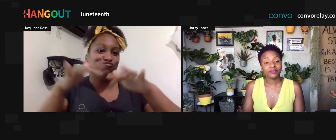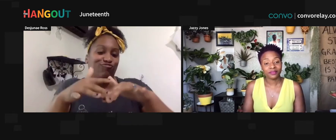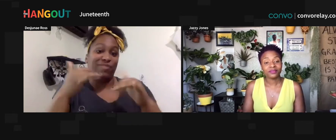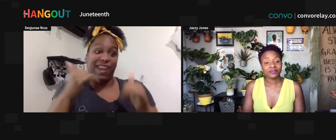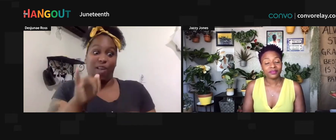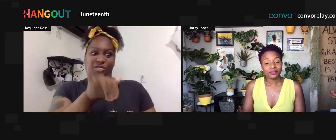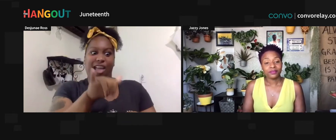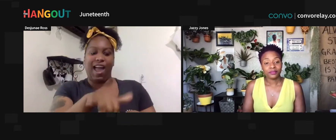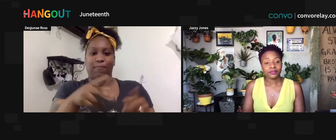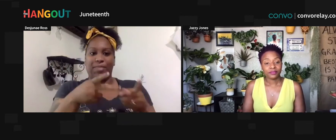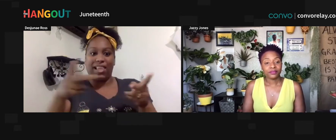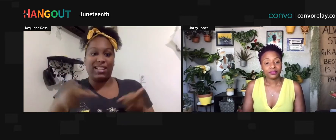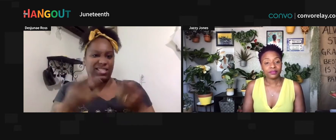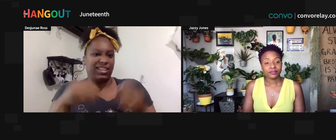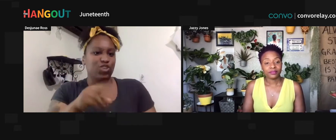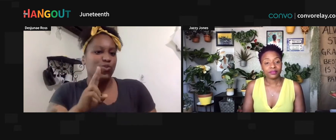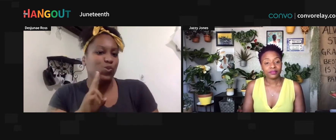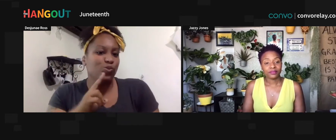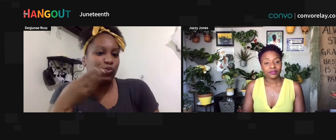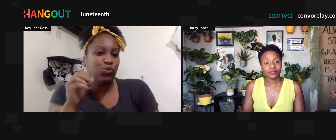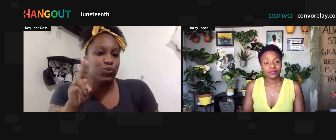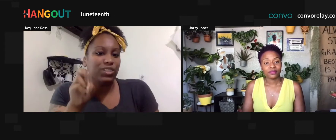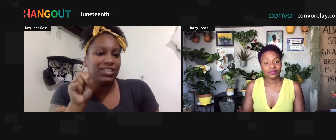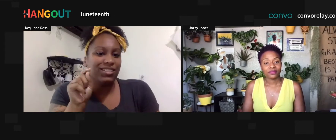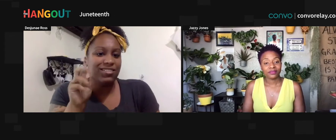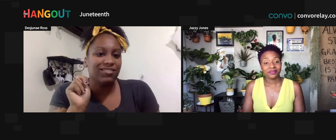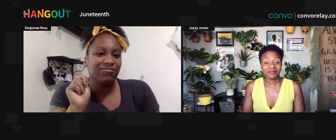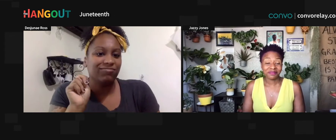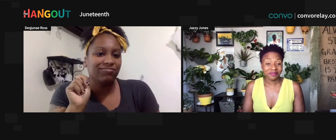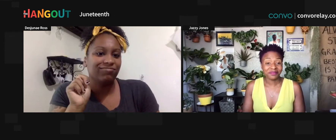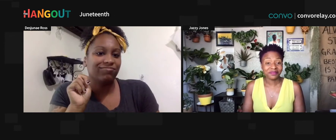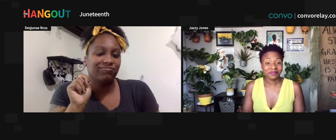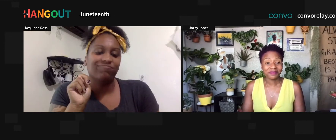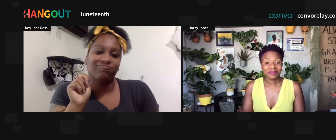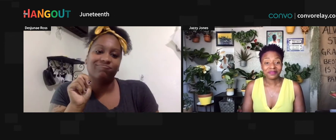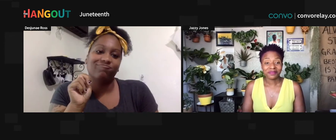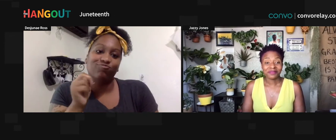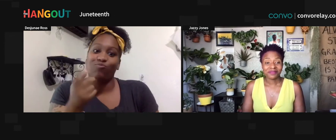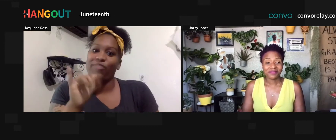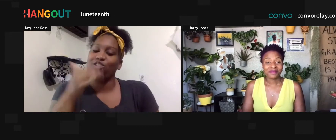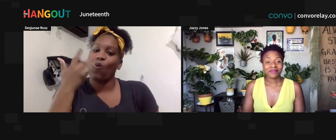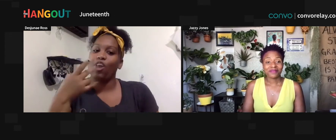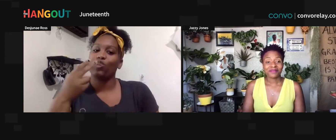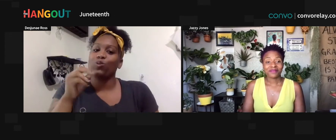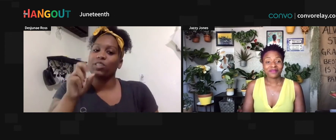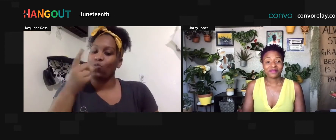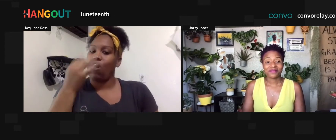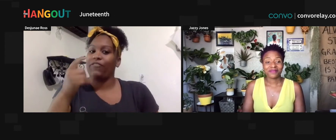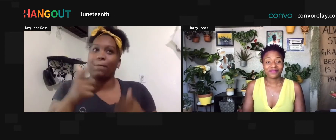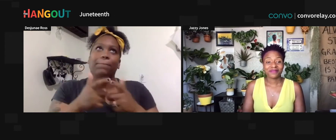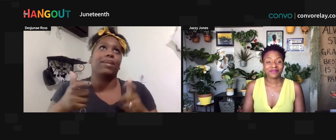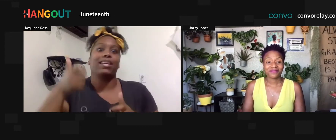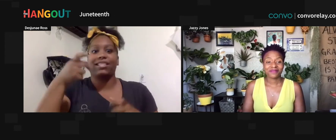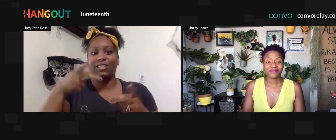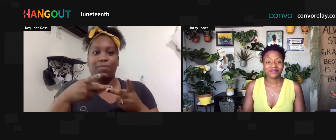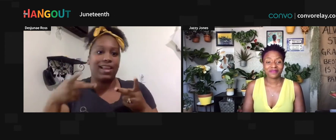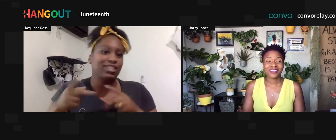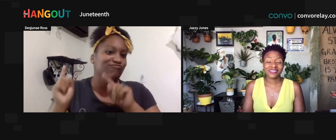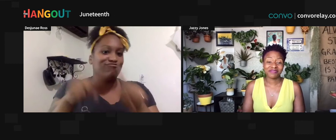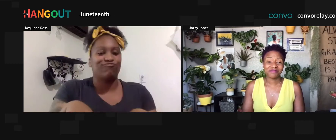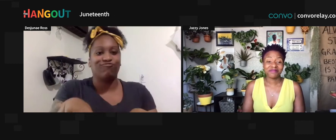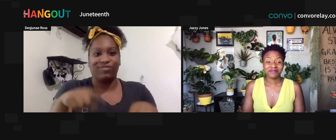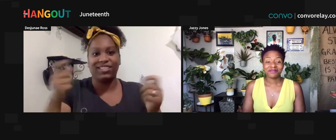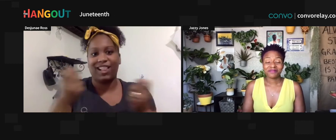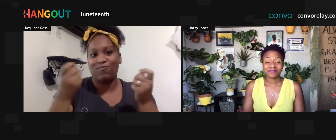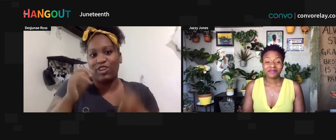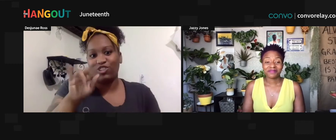true independence. So that those land and that acre that they wanted to celebrate on, that truly was the